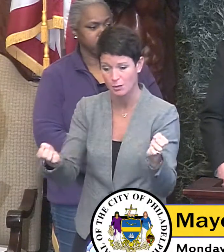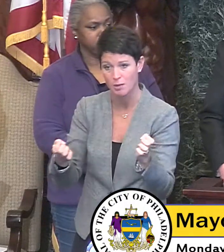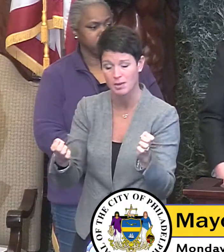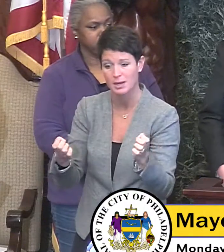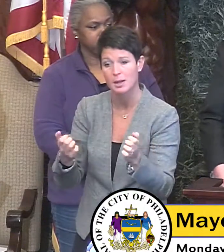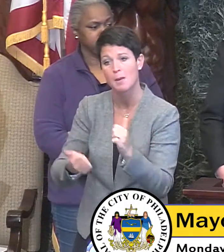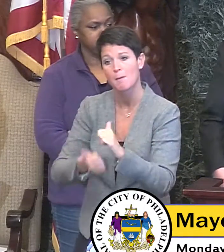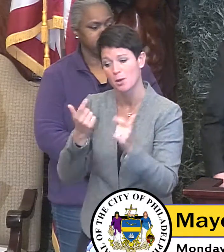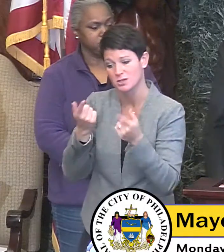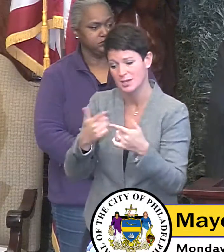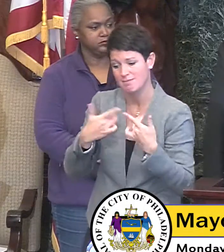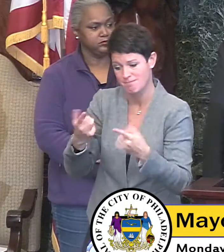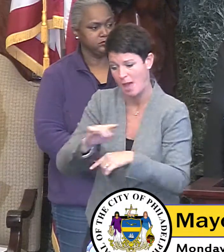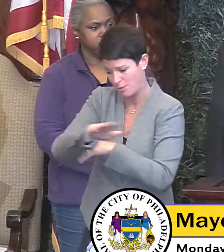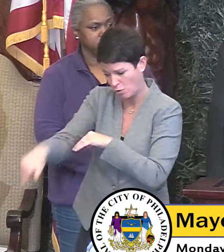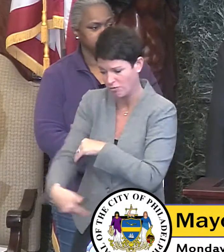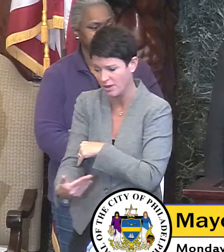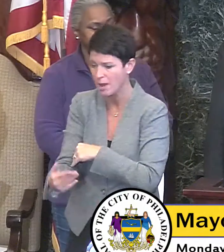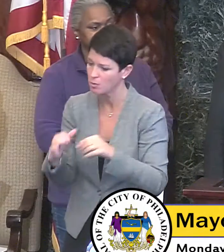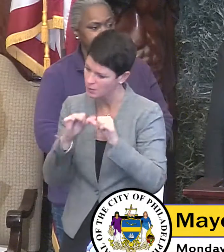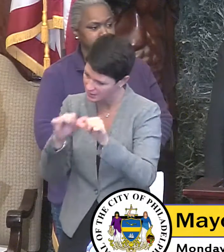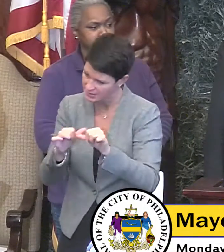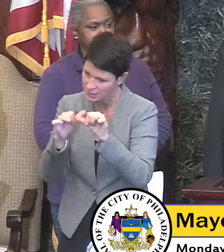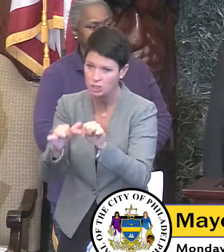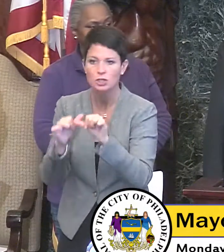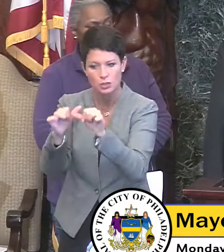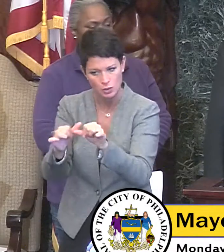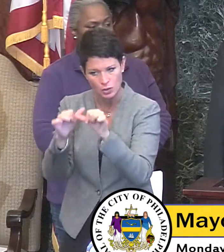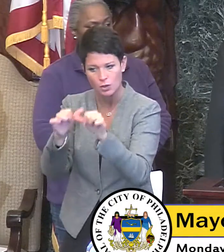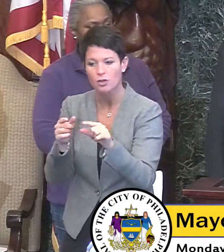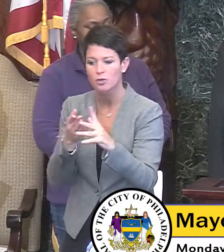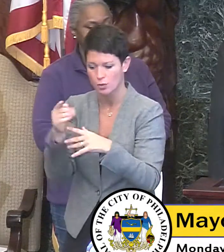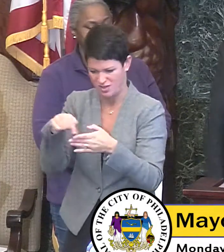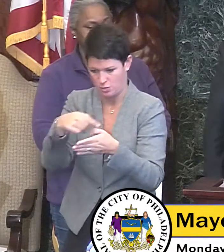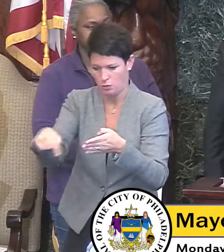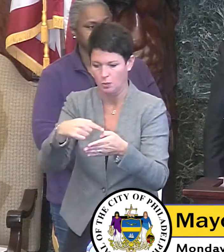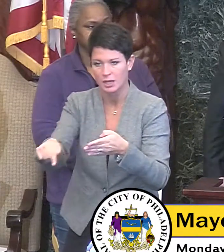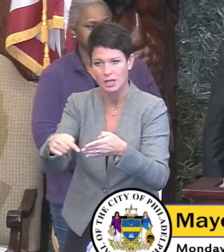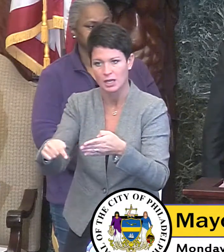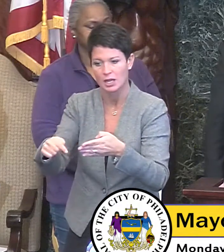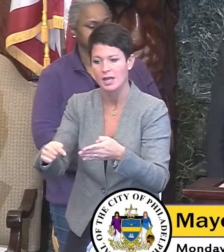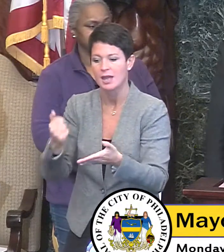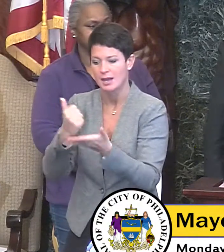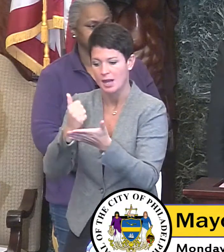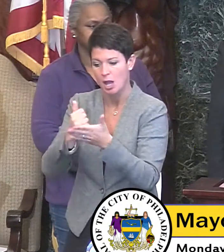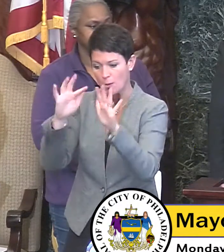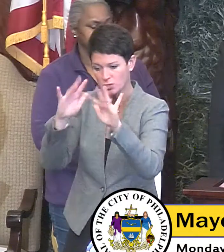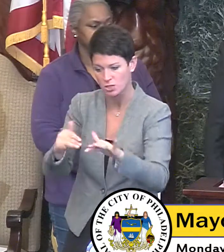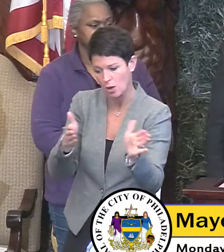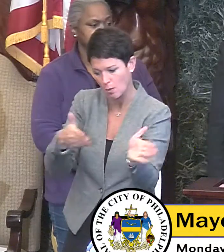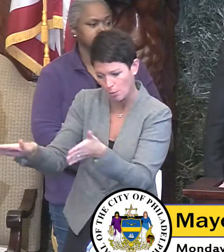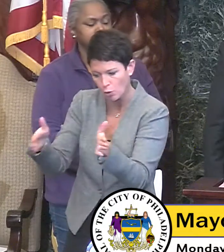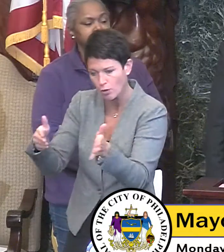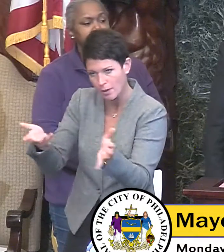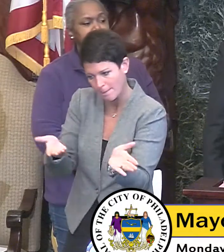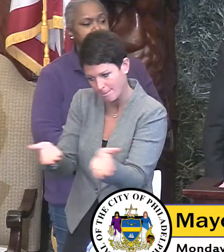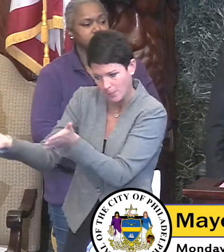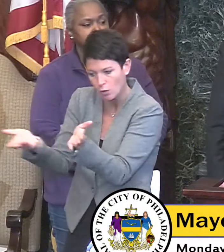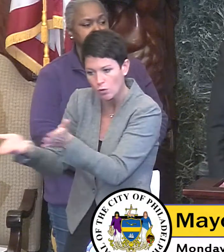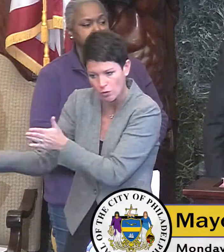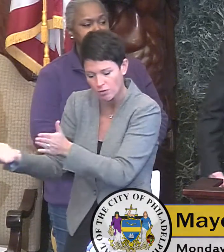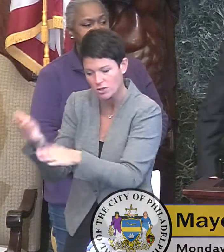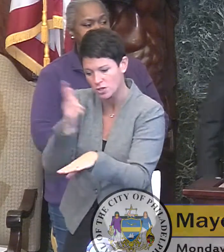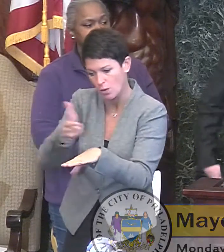mostly going to be at night, but we'll keep pushing our way through the week and working to get snow out of our parking lots. For